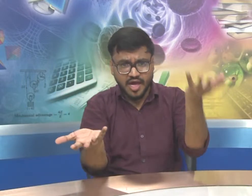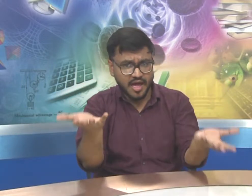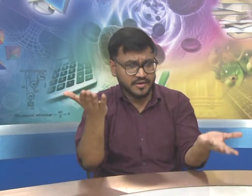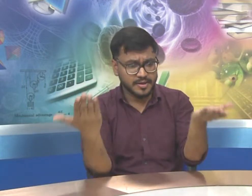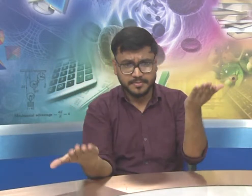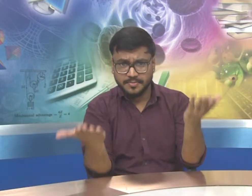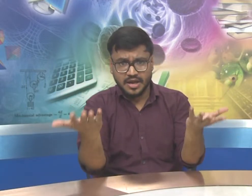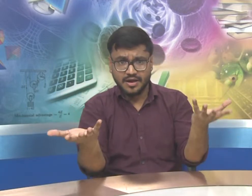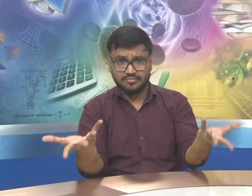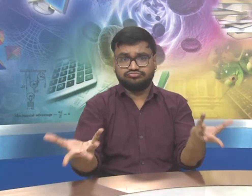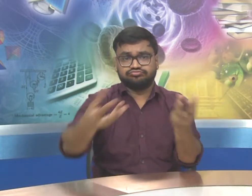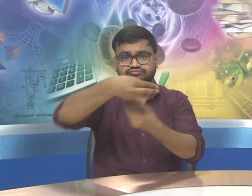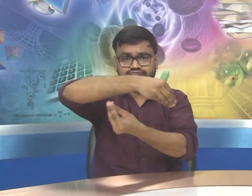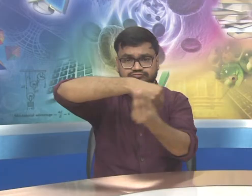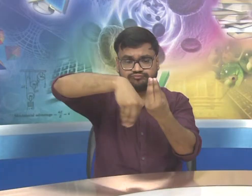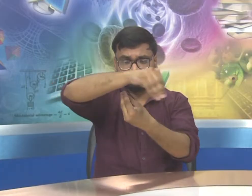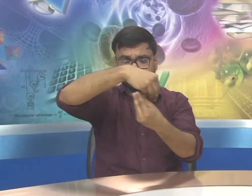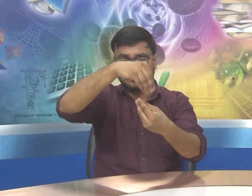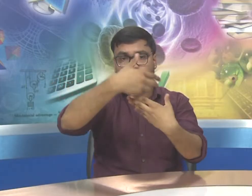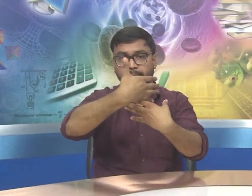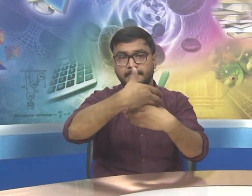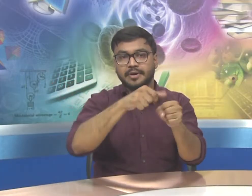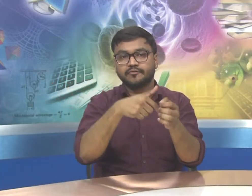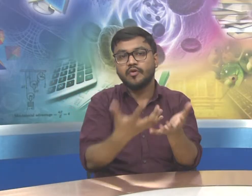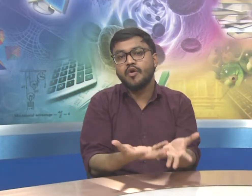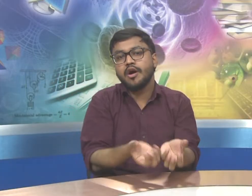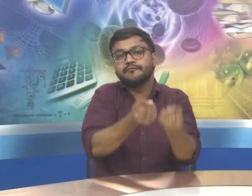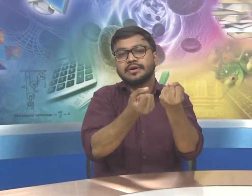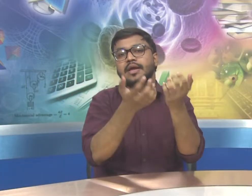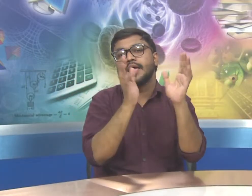elements have different atomic mass.